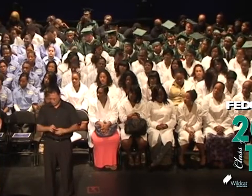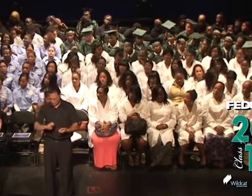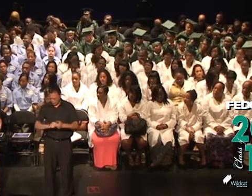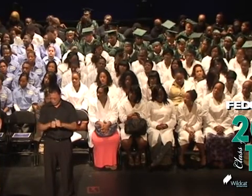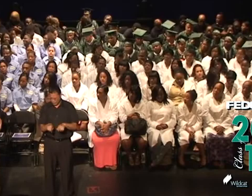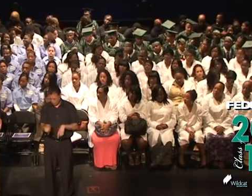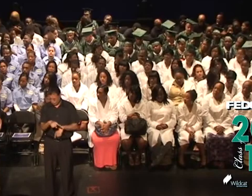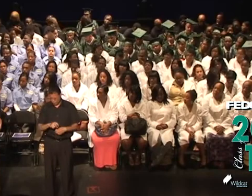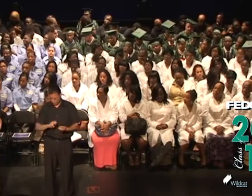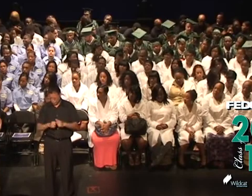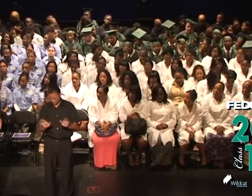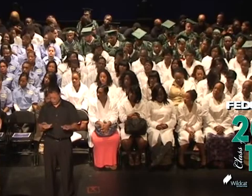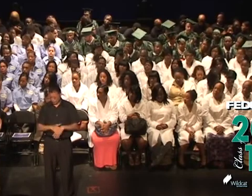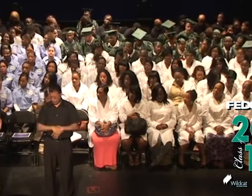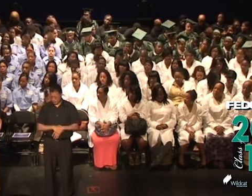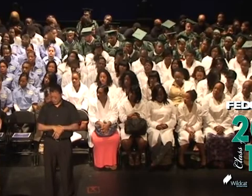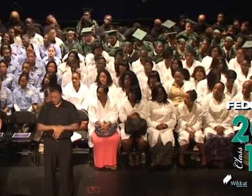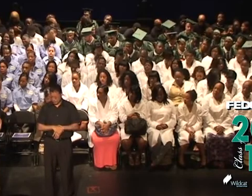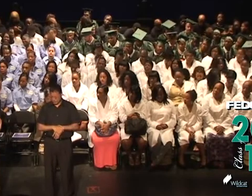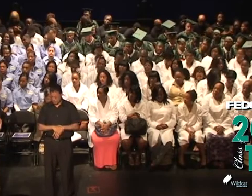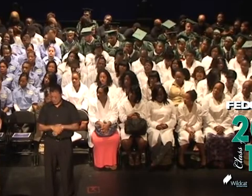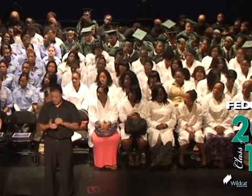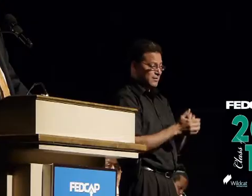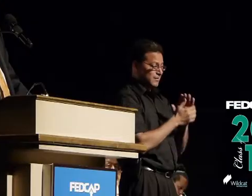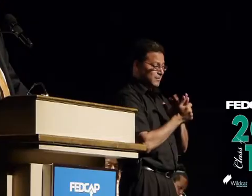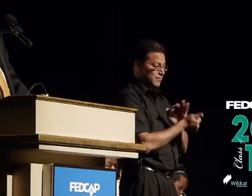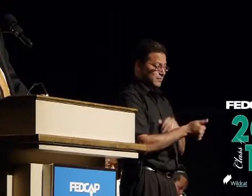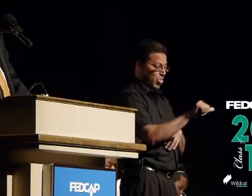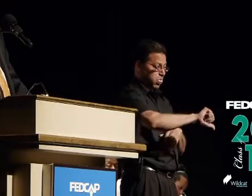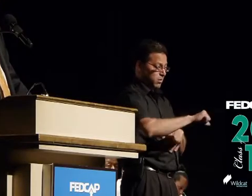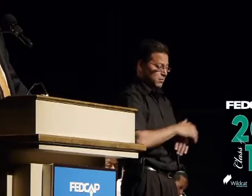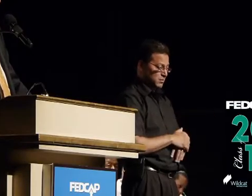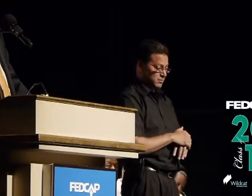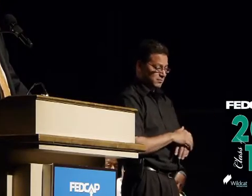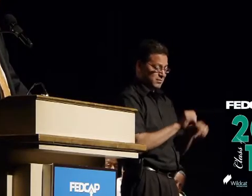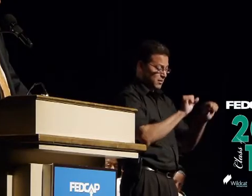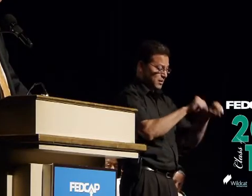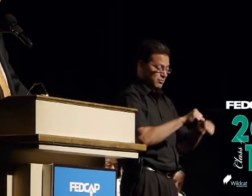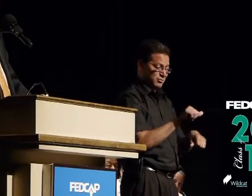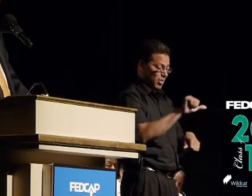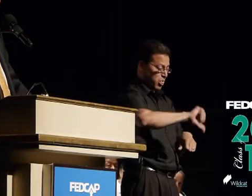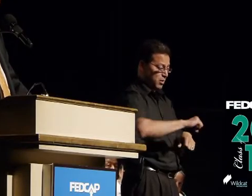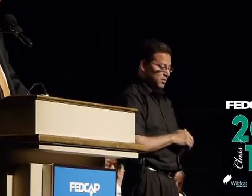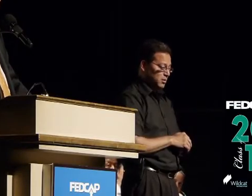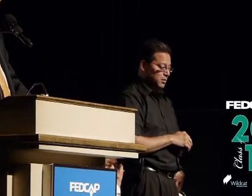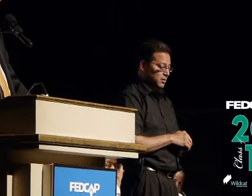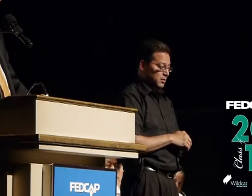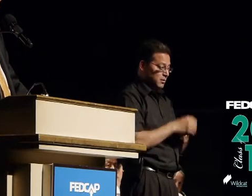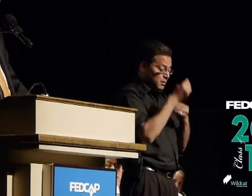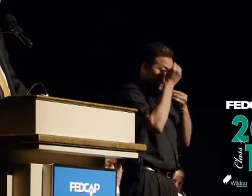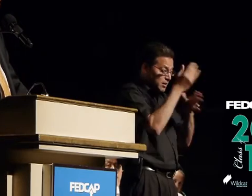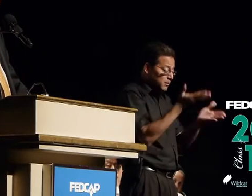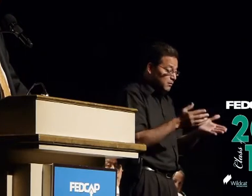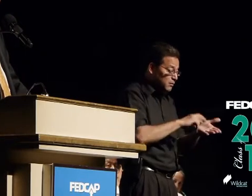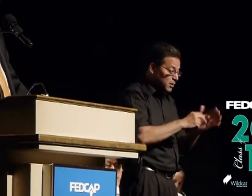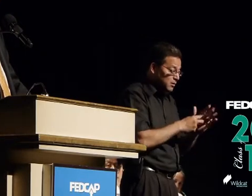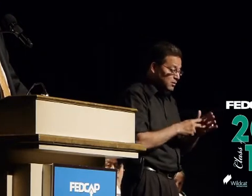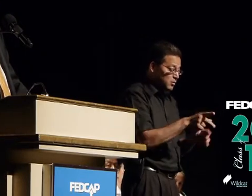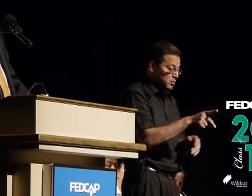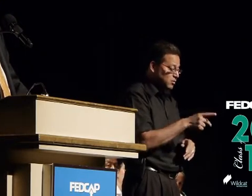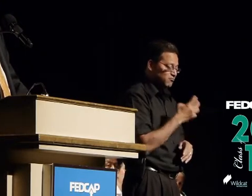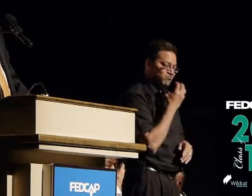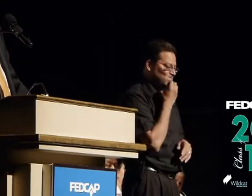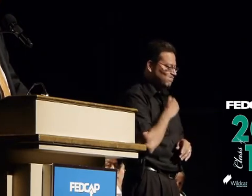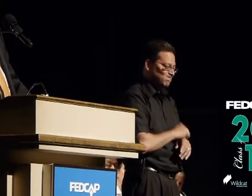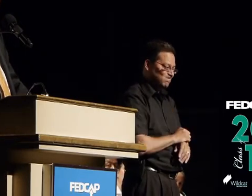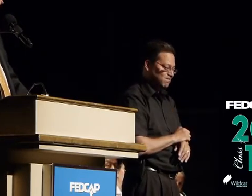you're not capable the message being you're not worthy the people